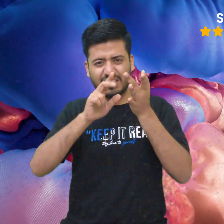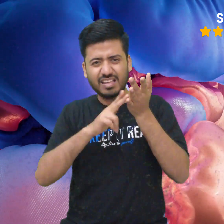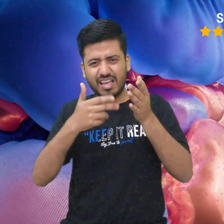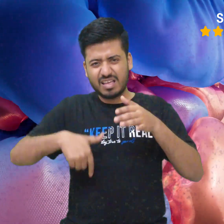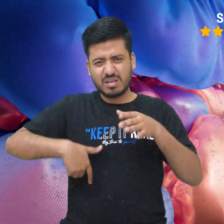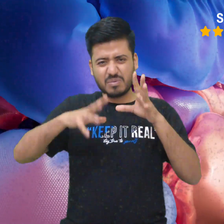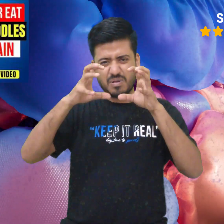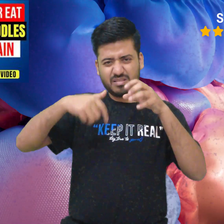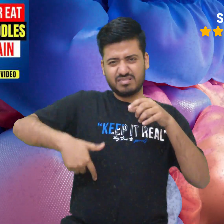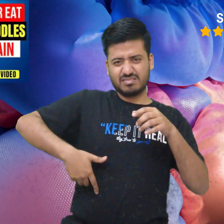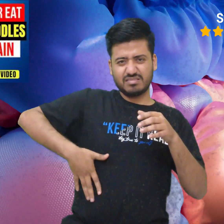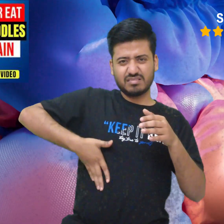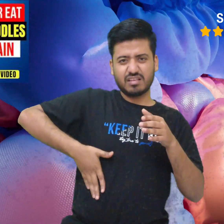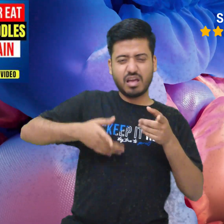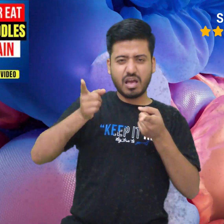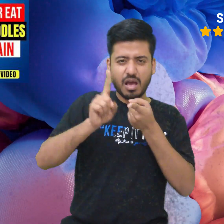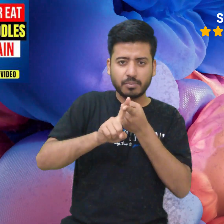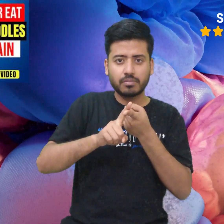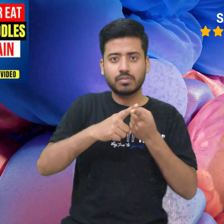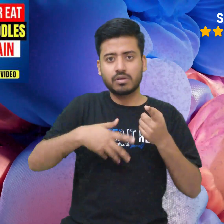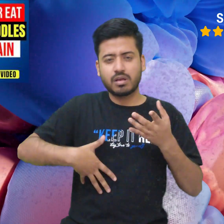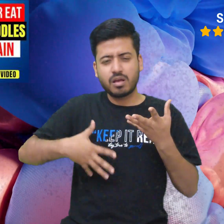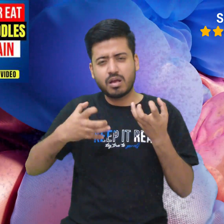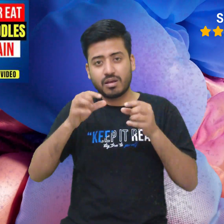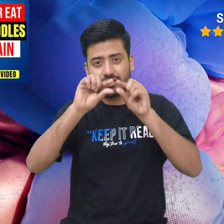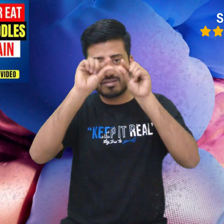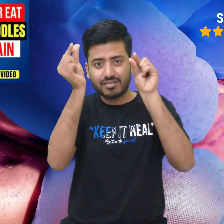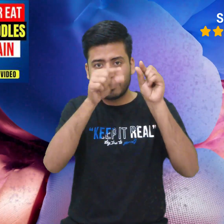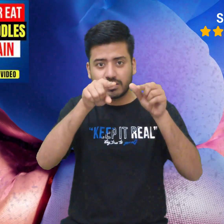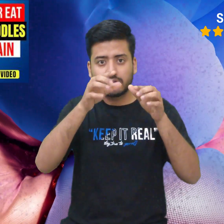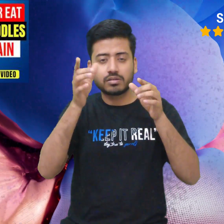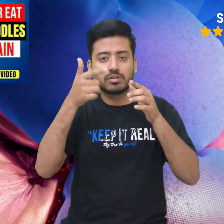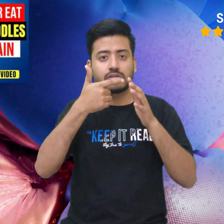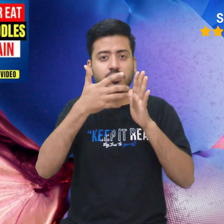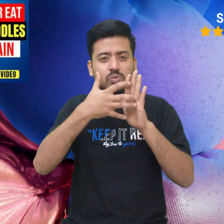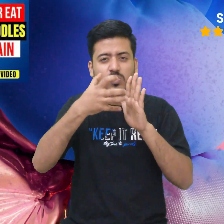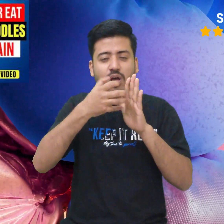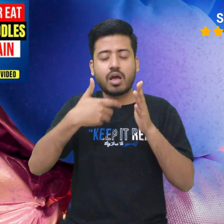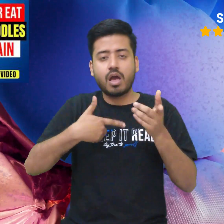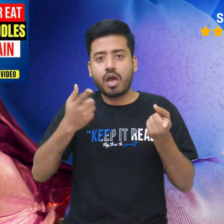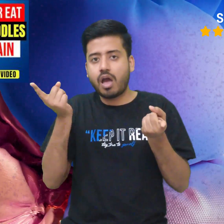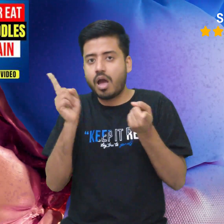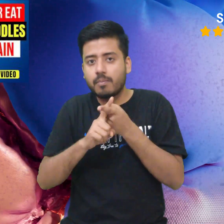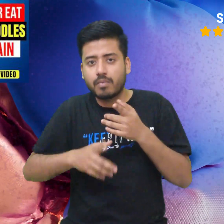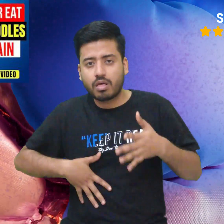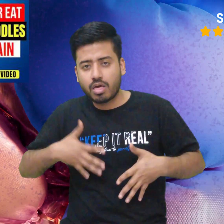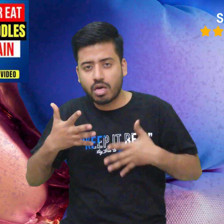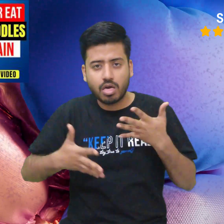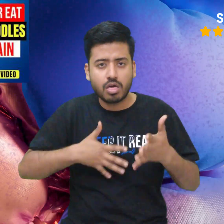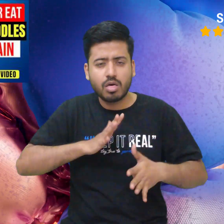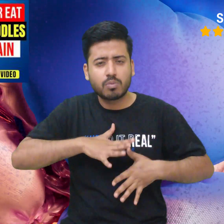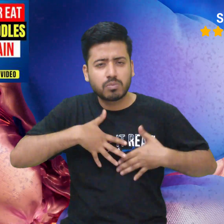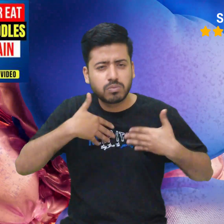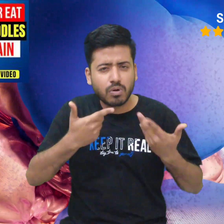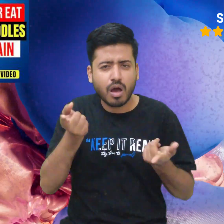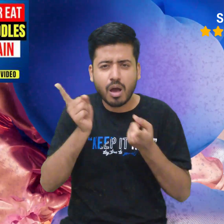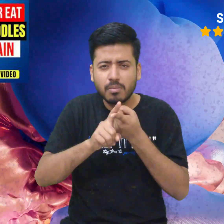had been eating more and more of the ramen over the past few months when she began experiencing symptoms like back pain and pain in her